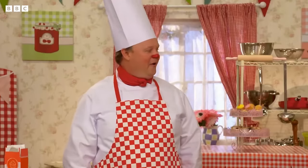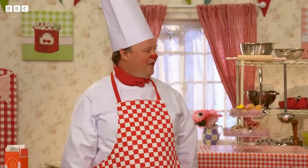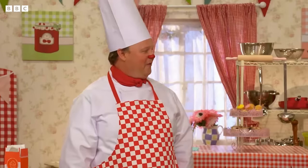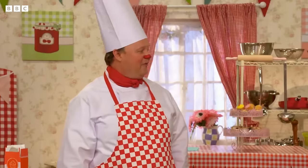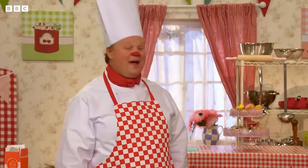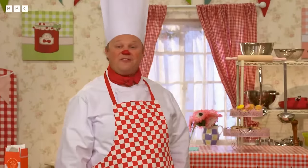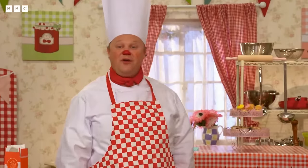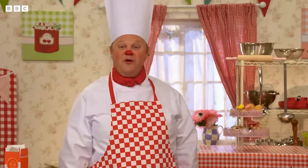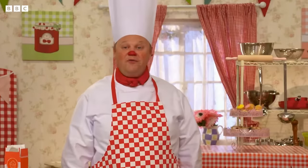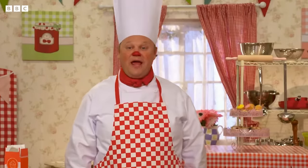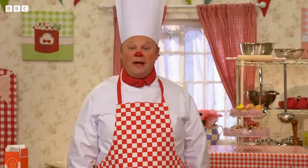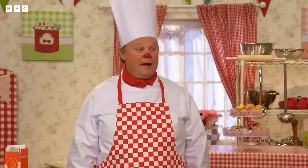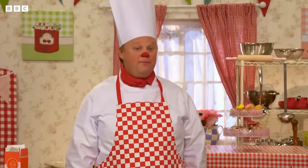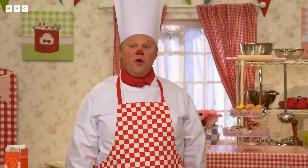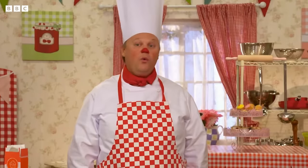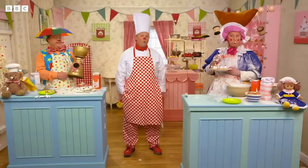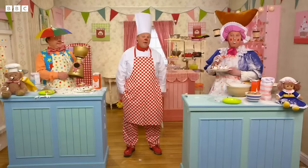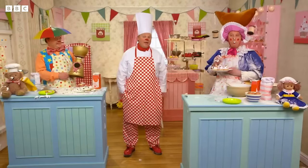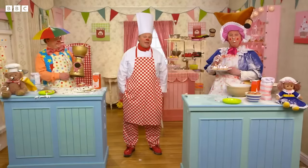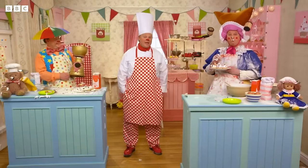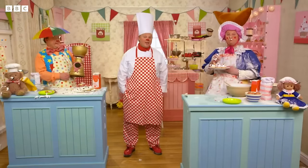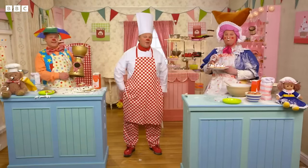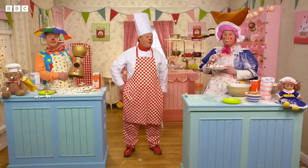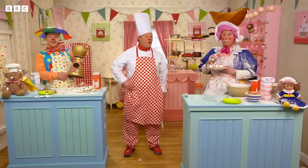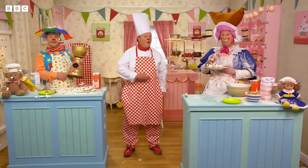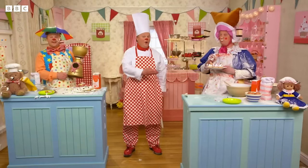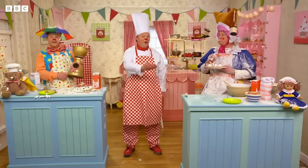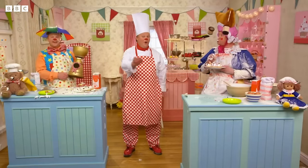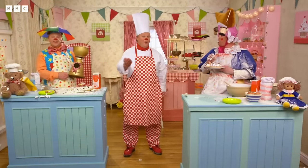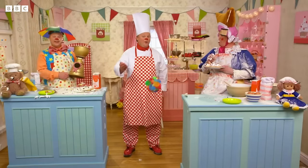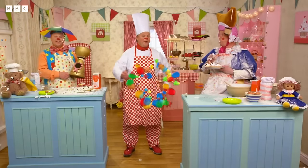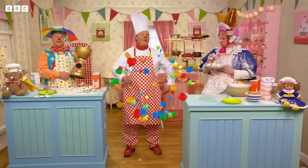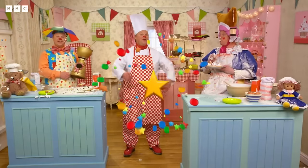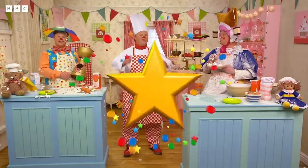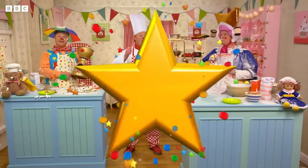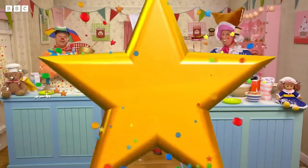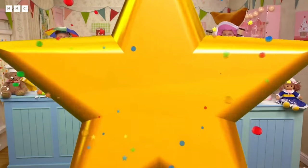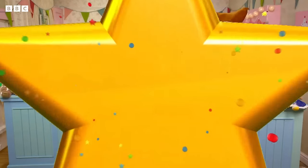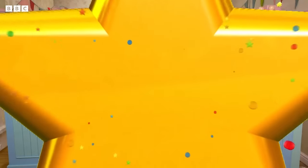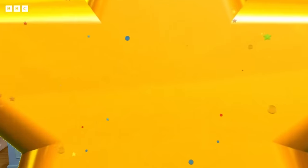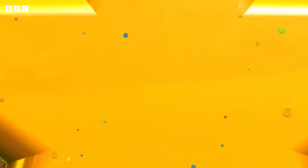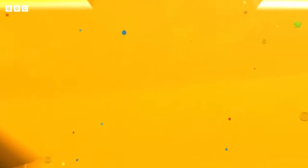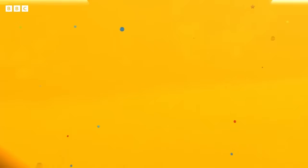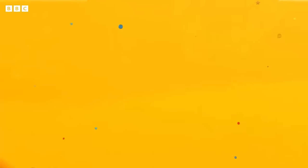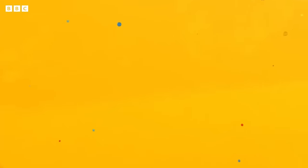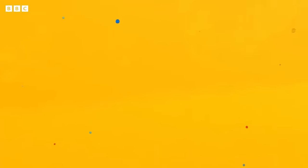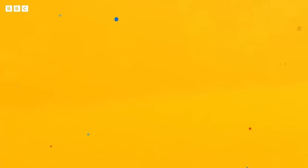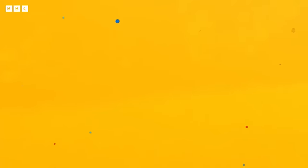Oh, well, that's lovely. And we think that you're all shining stars.